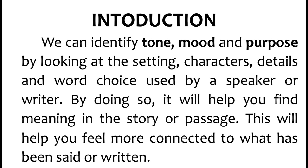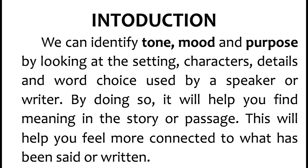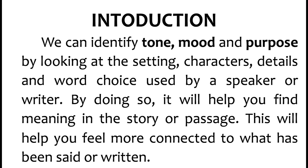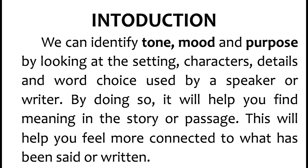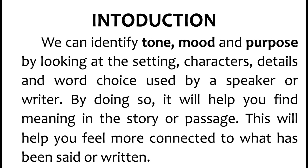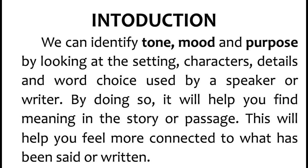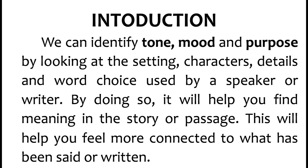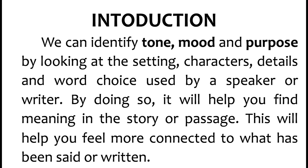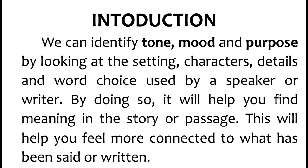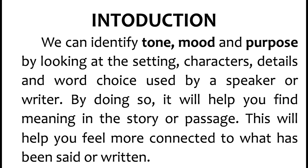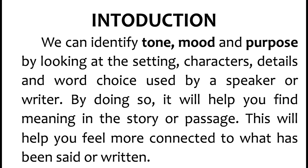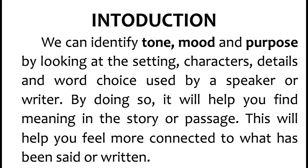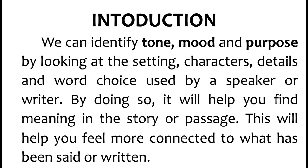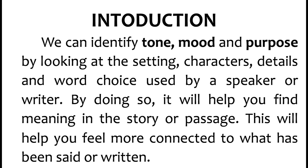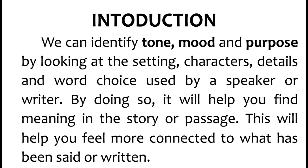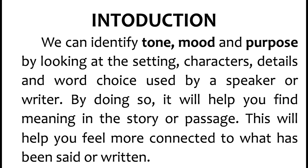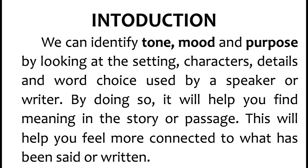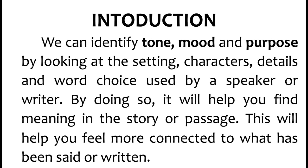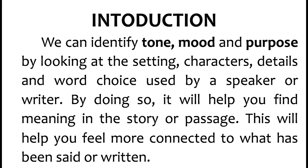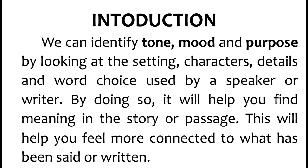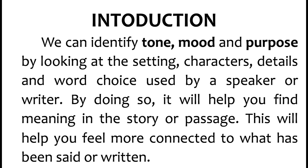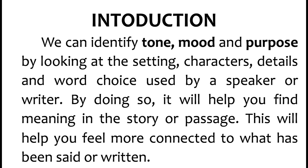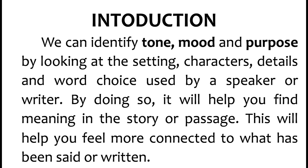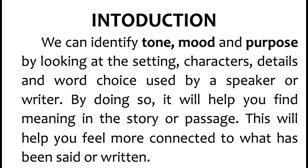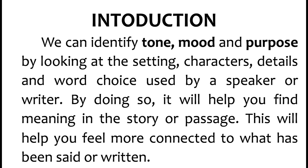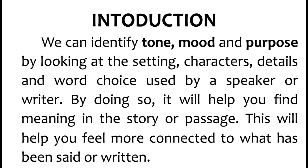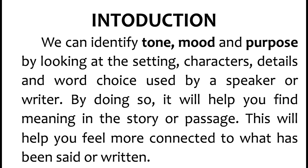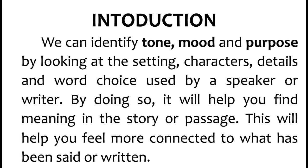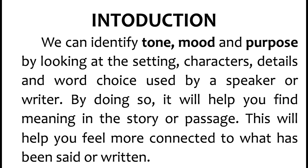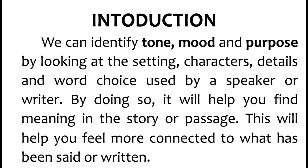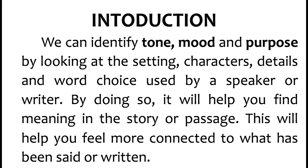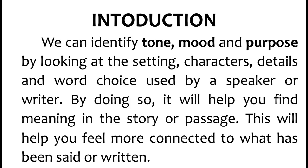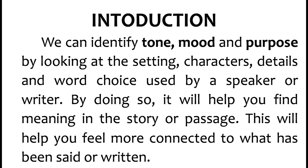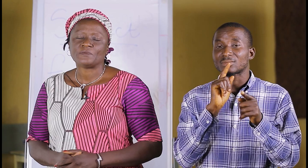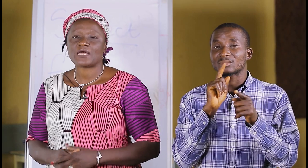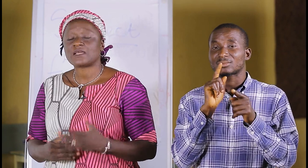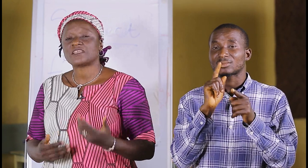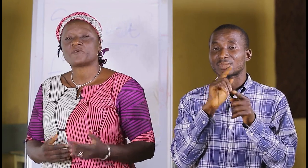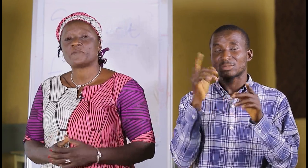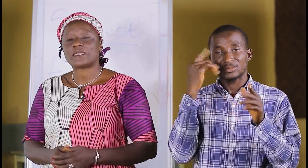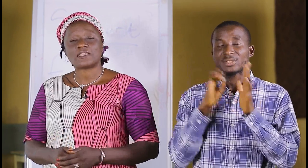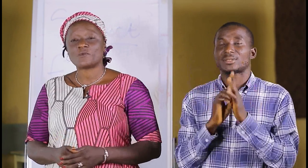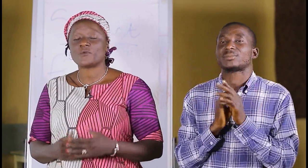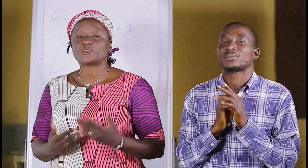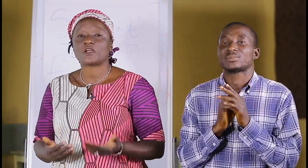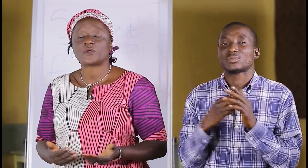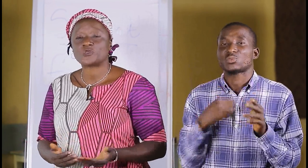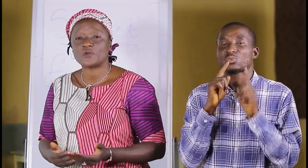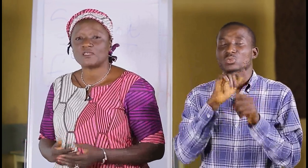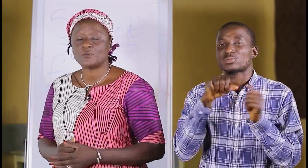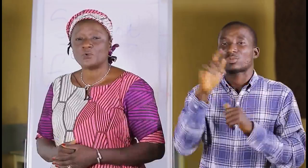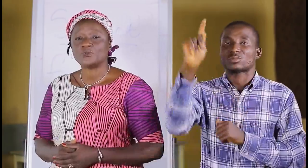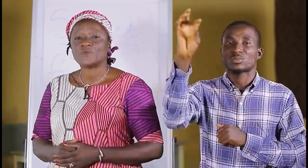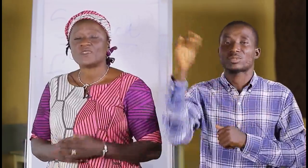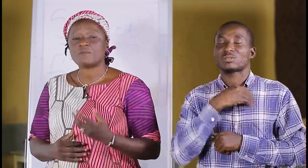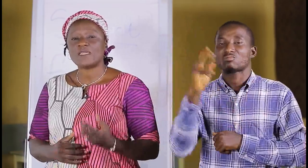characters, details, and word choice used by a speaker or writer. Like I said from the beginning, when we talk about tone